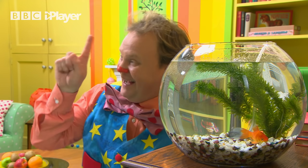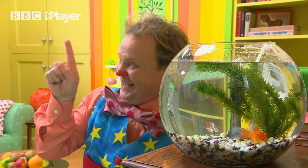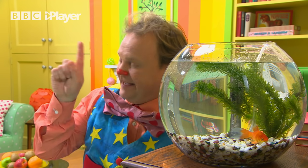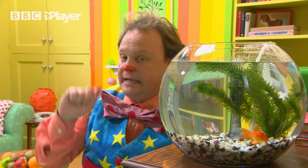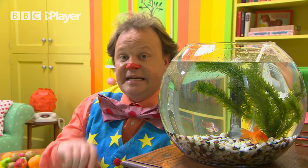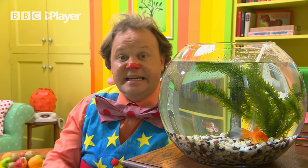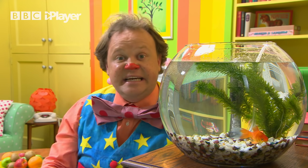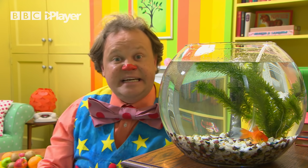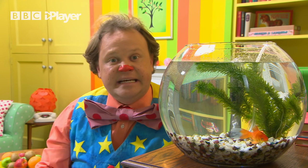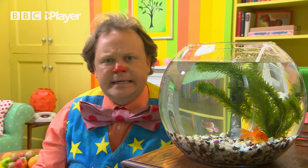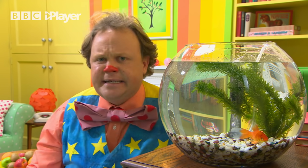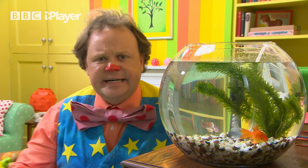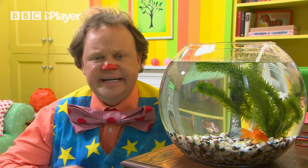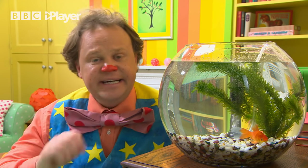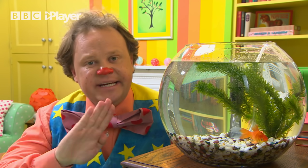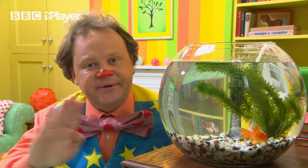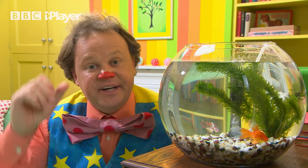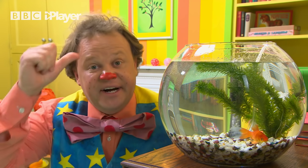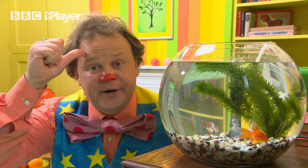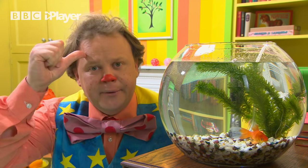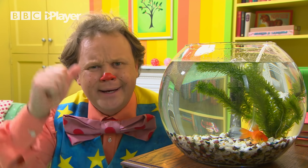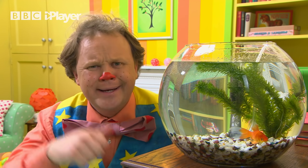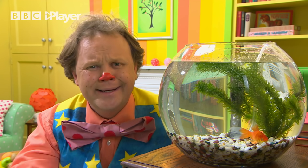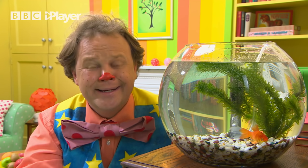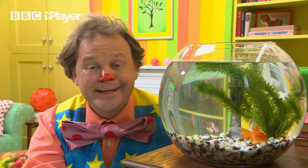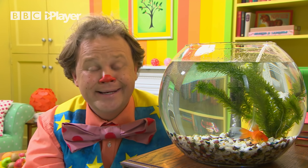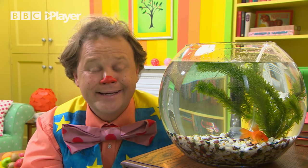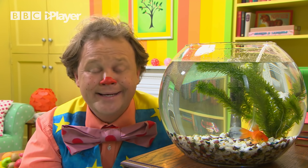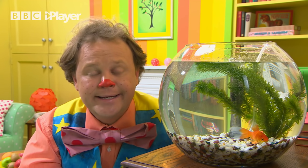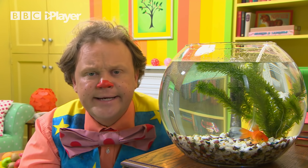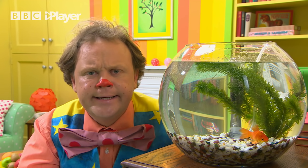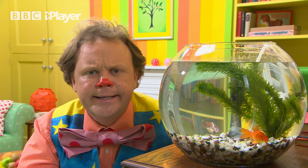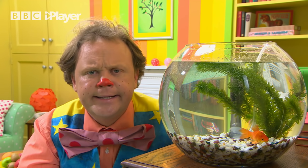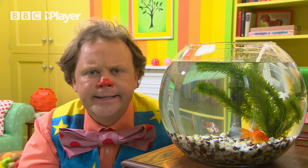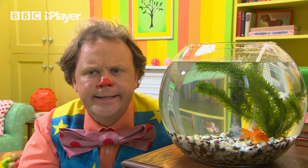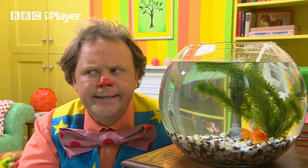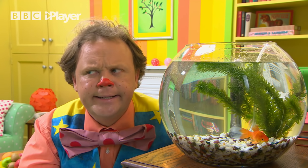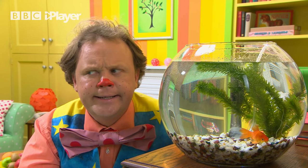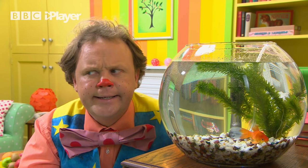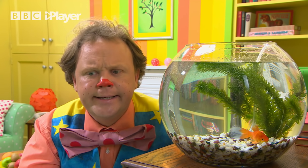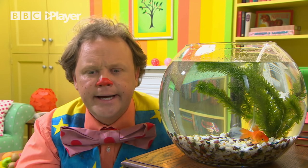high on... I don't know. Did you leave the fish food in the kitchen?